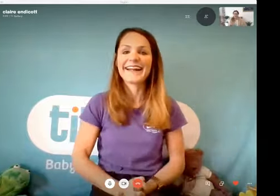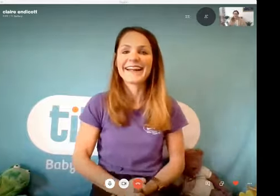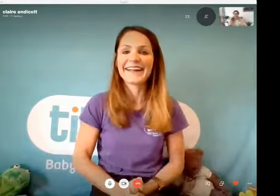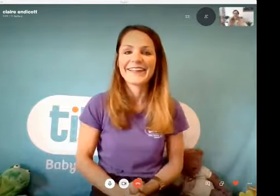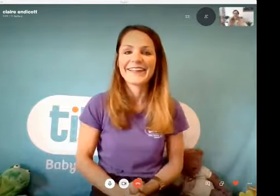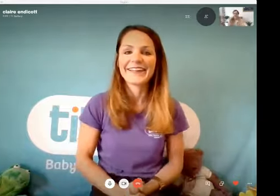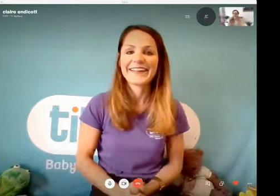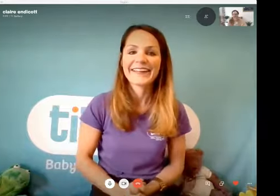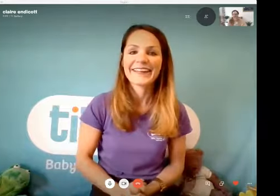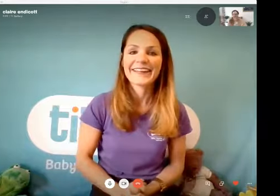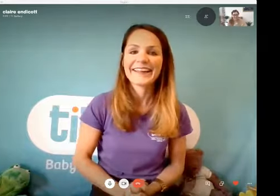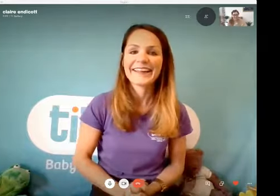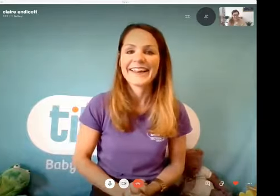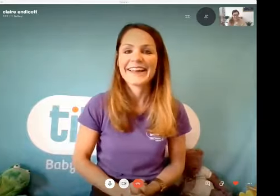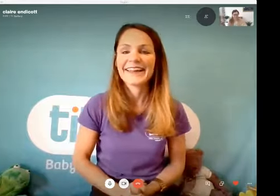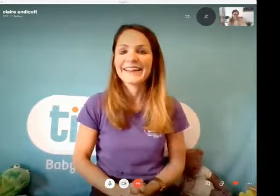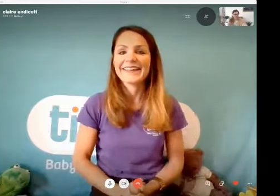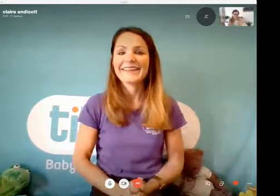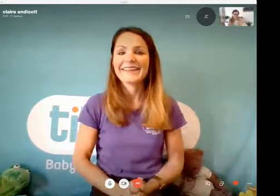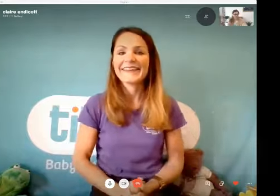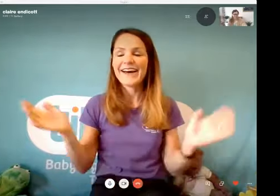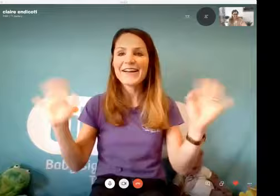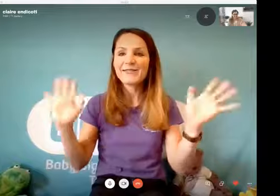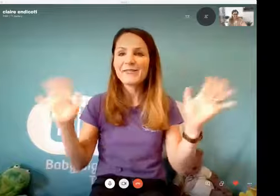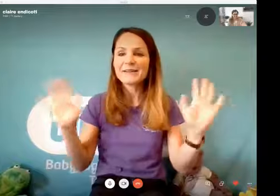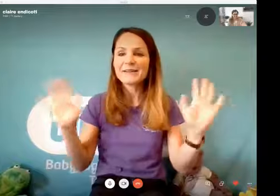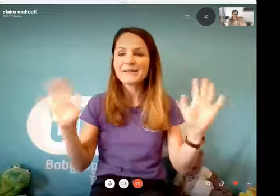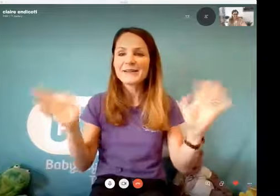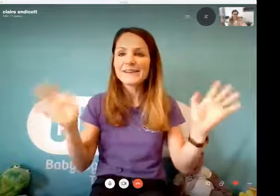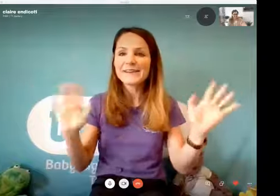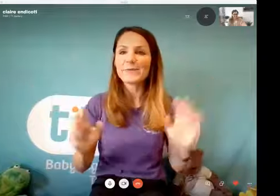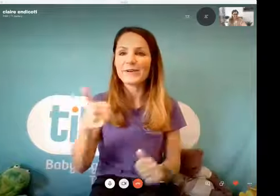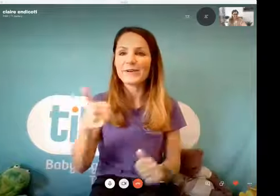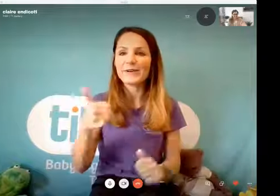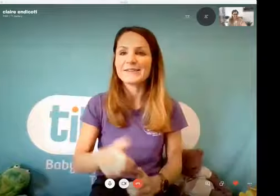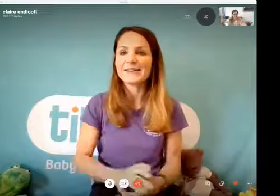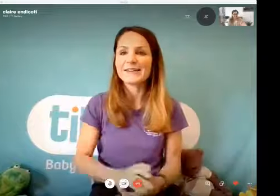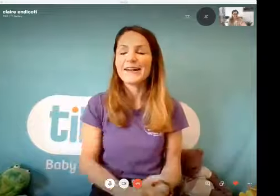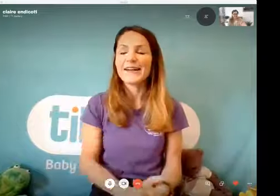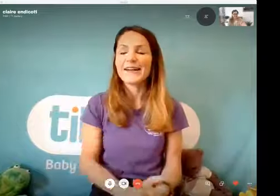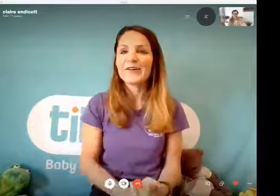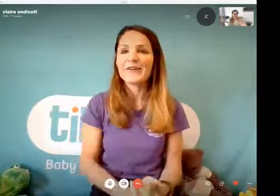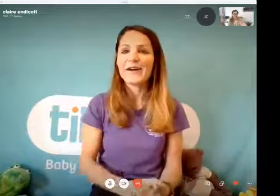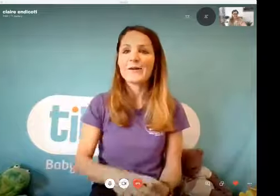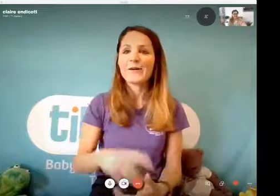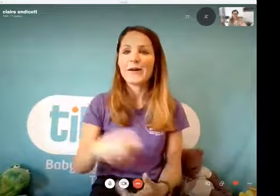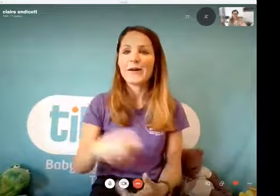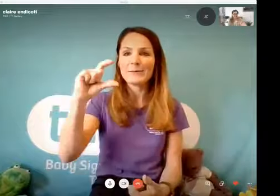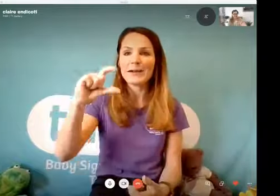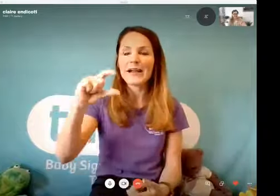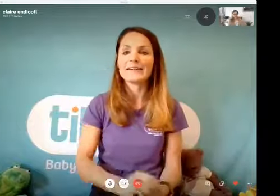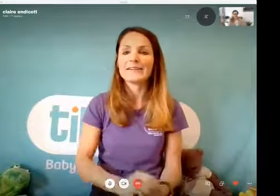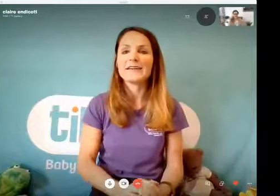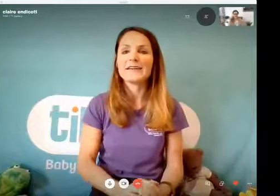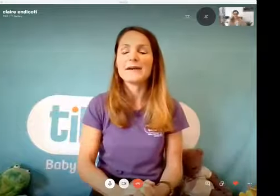Over to you, Claire. Thank you. Hi everybody, hope you're good. All right, I'm Claire, and